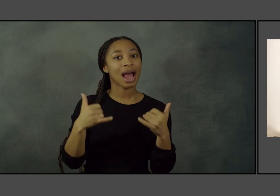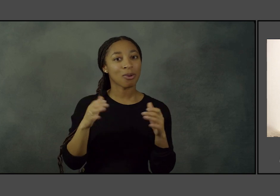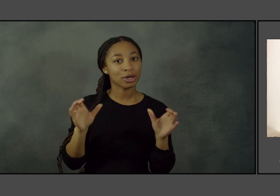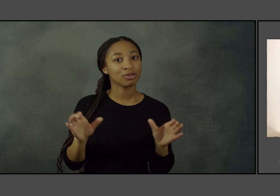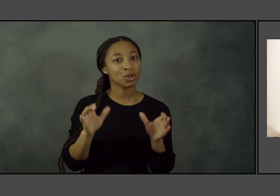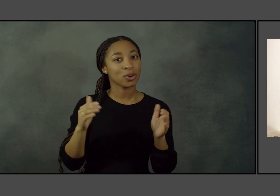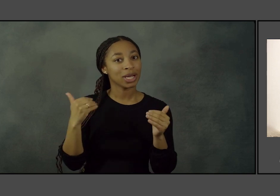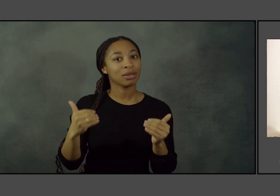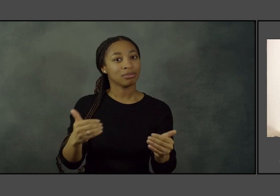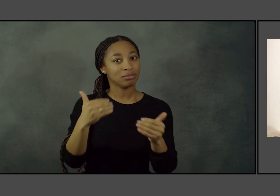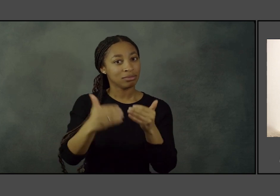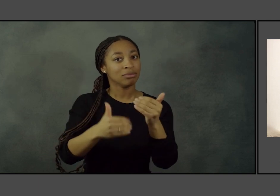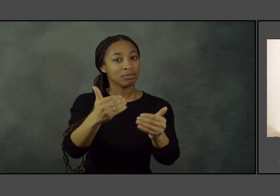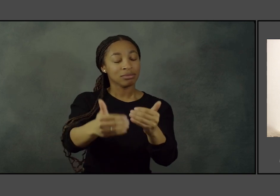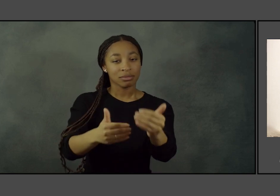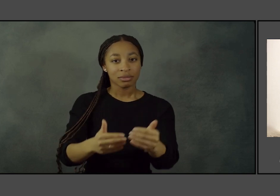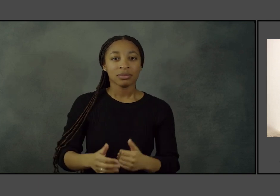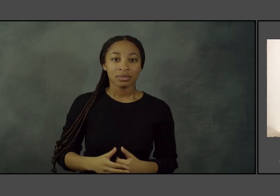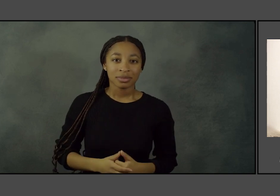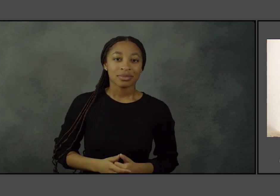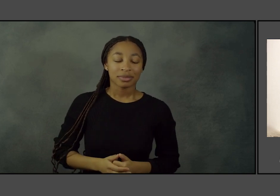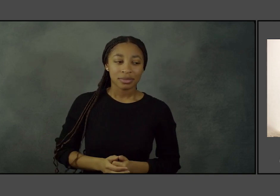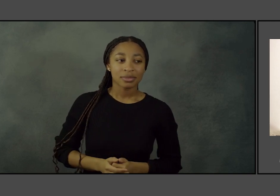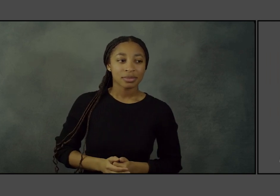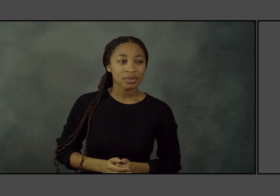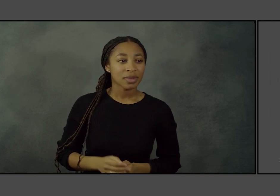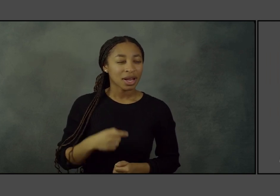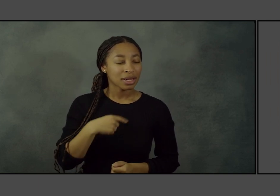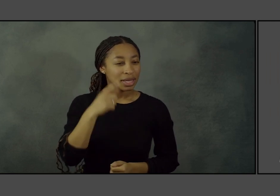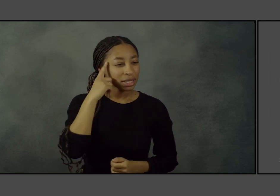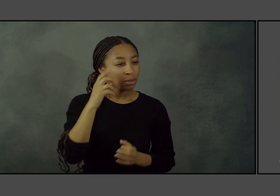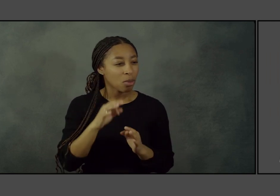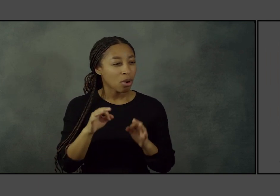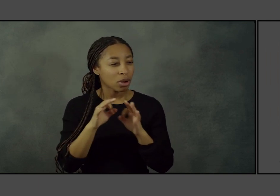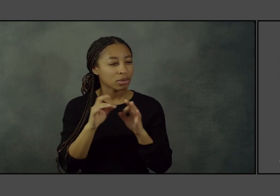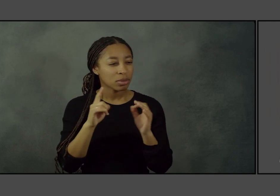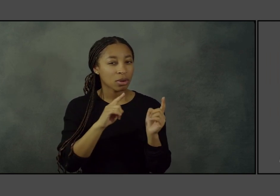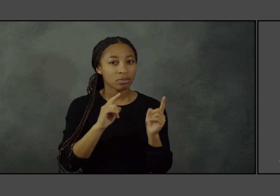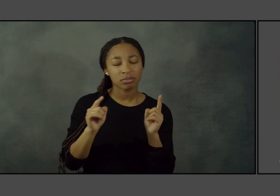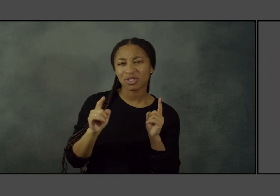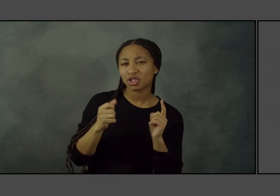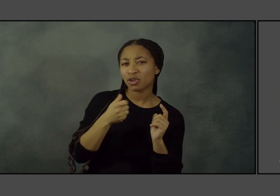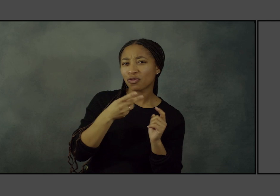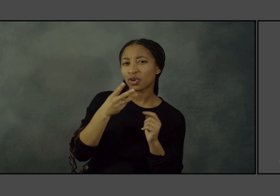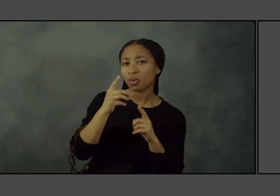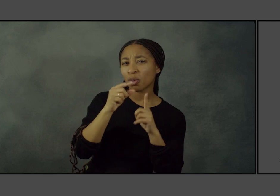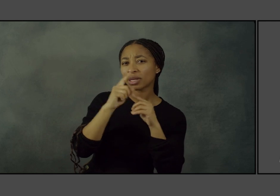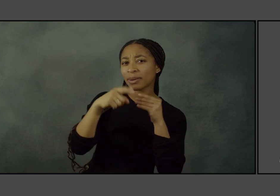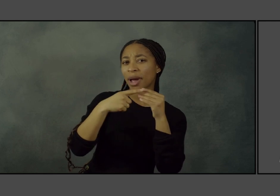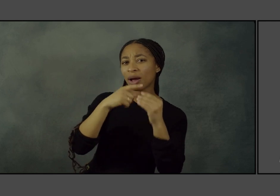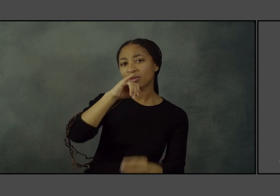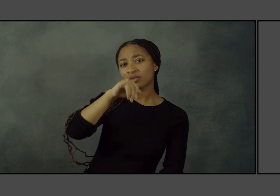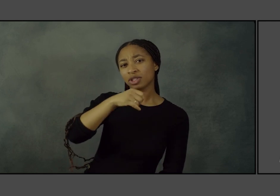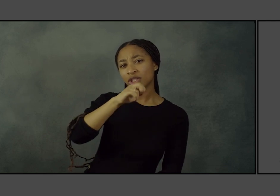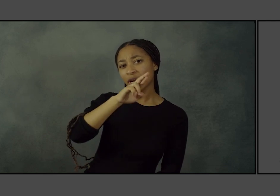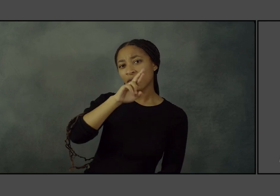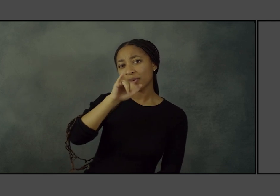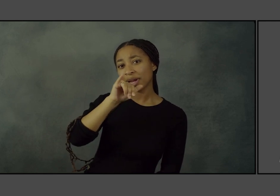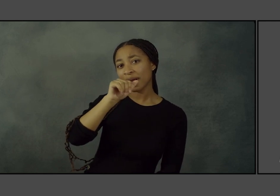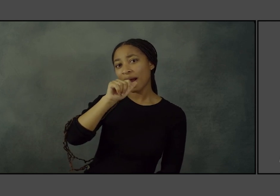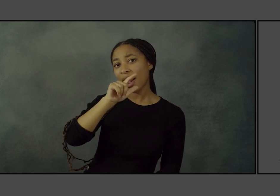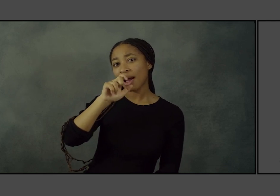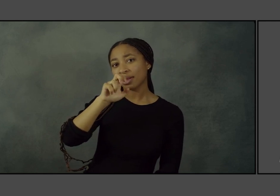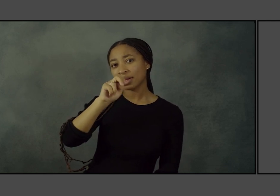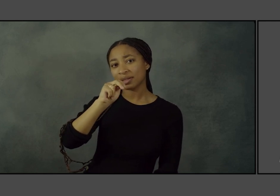Yeah, and Okay, also Farah, I if you think could it's just say a few important. more words, Oh, also just a few words about Jerry Allen, because I feel that we really do.